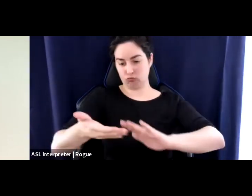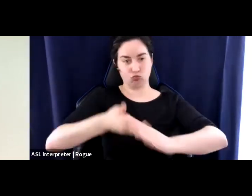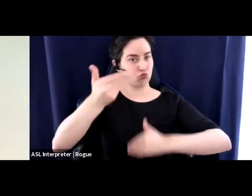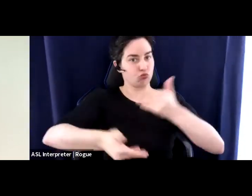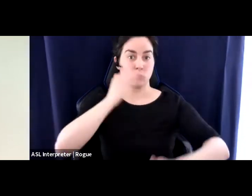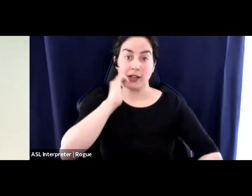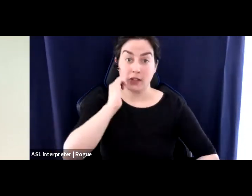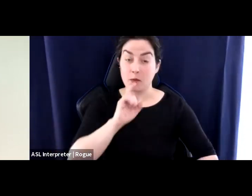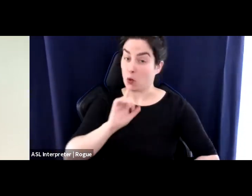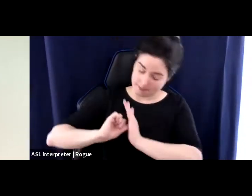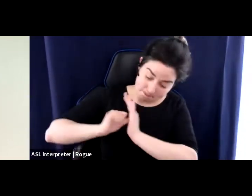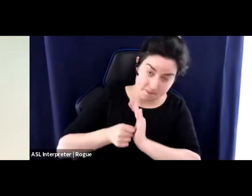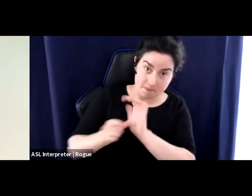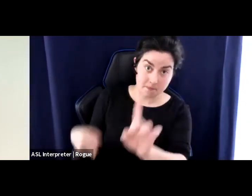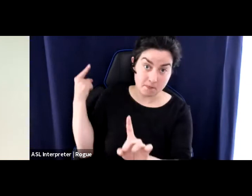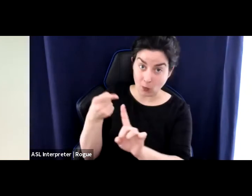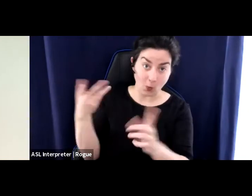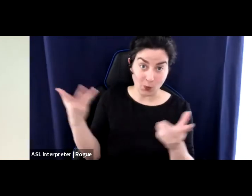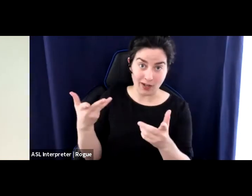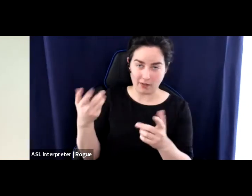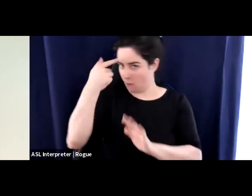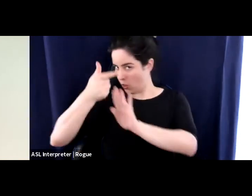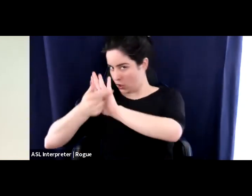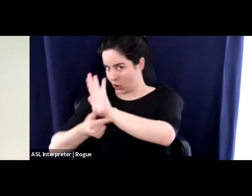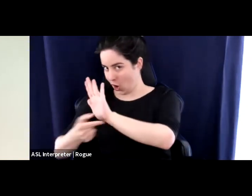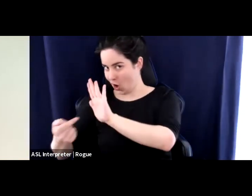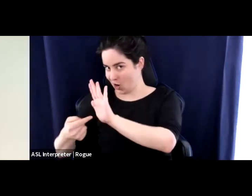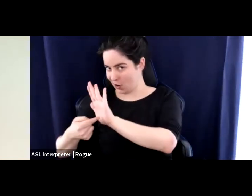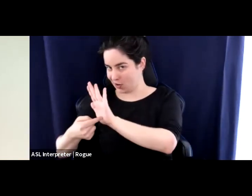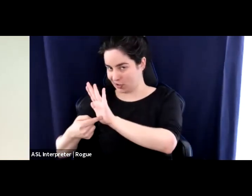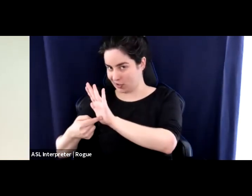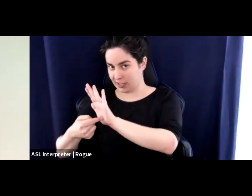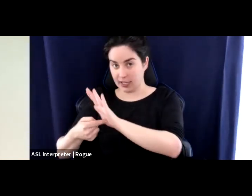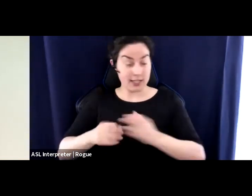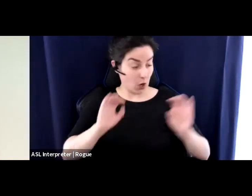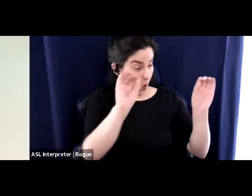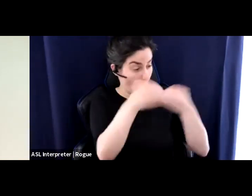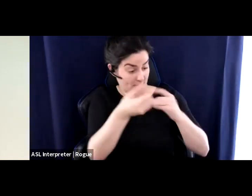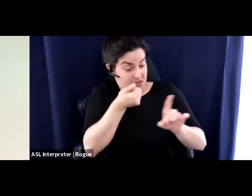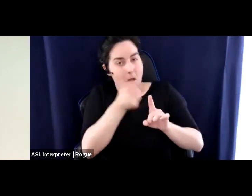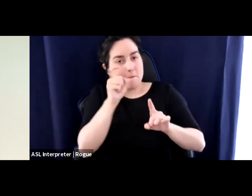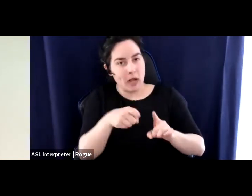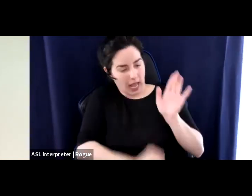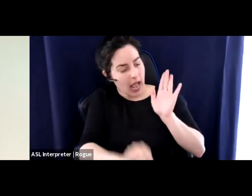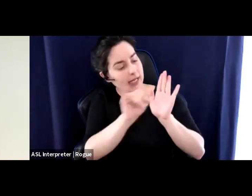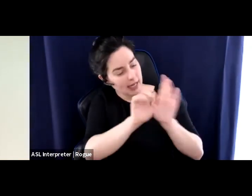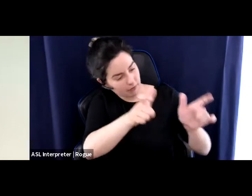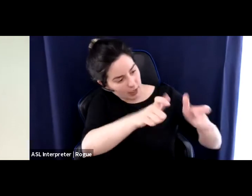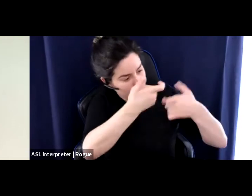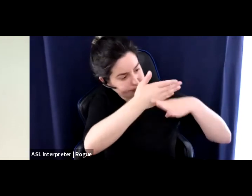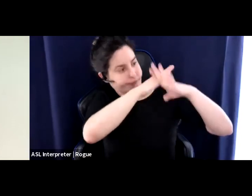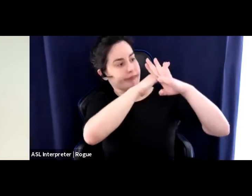requirement in the law for organizations to identify and remove barriers related to intersectional discrimination is